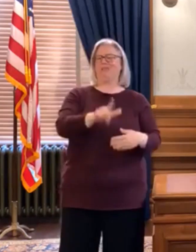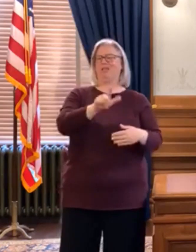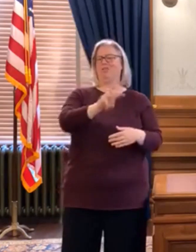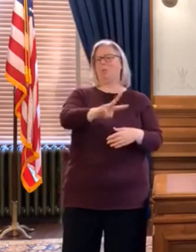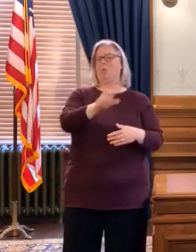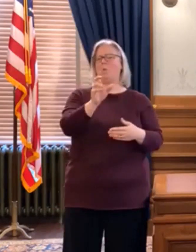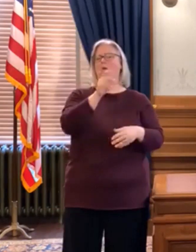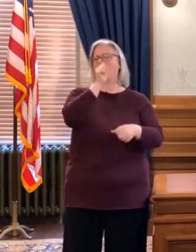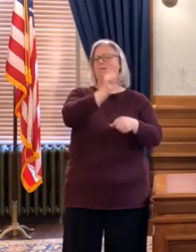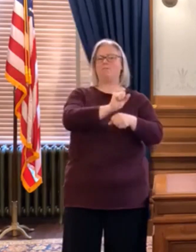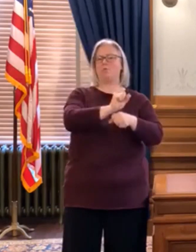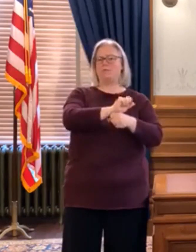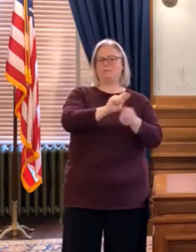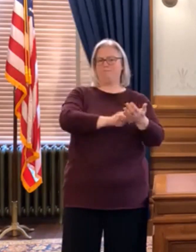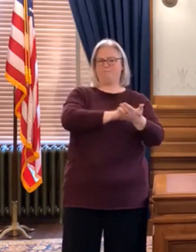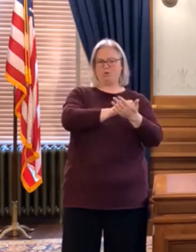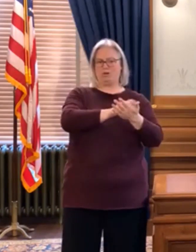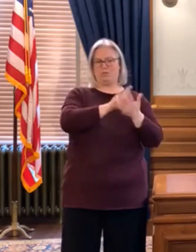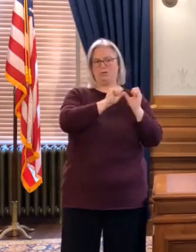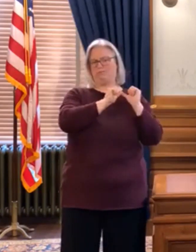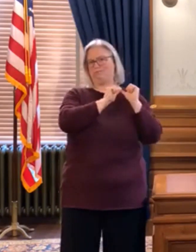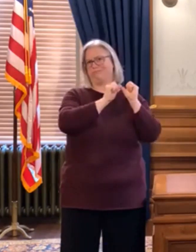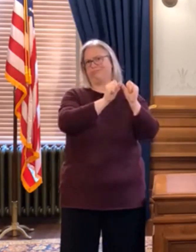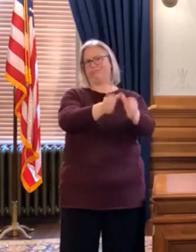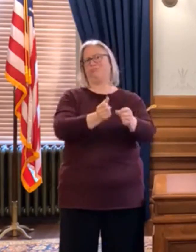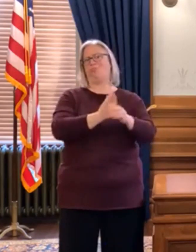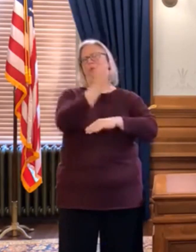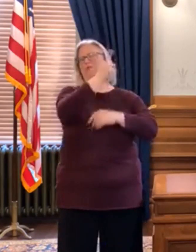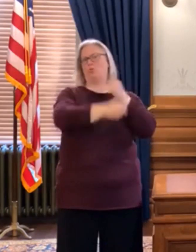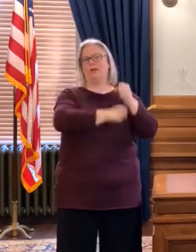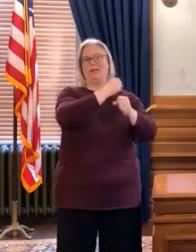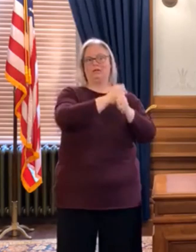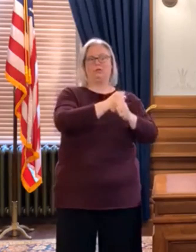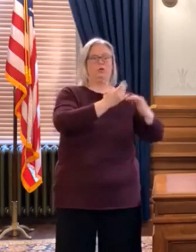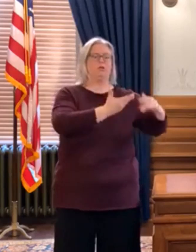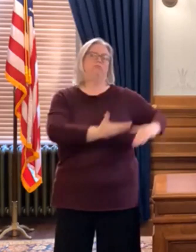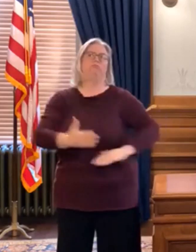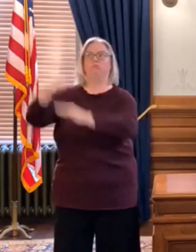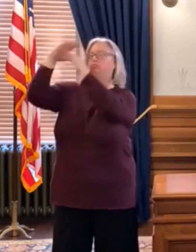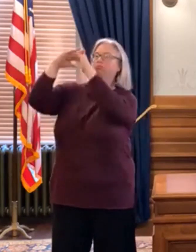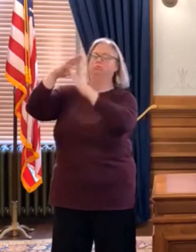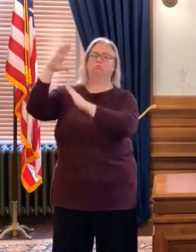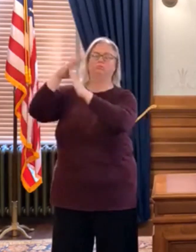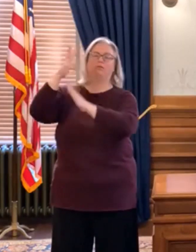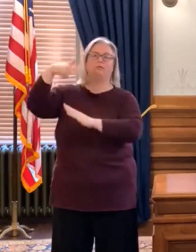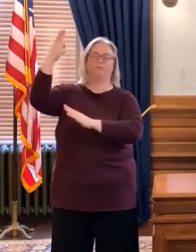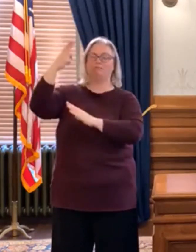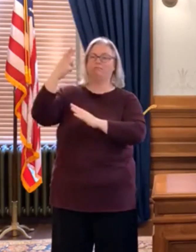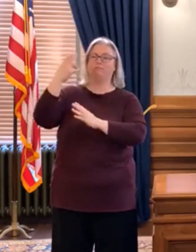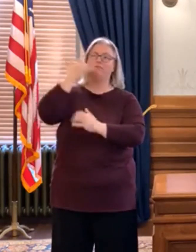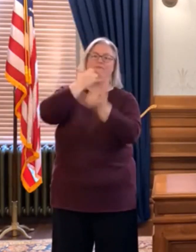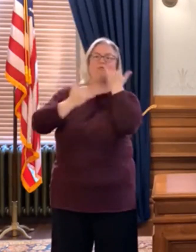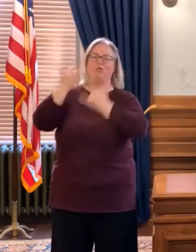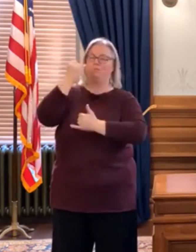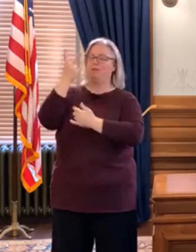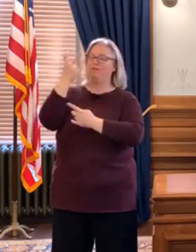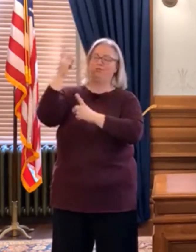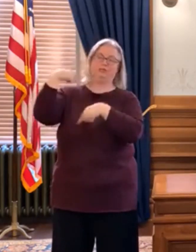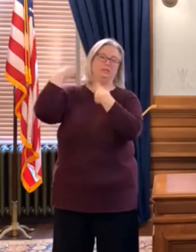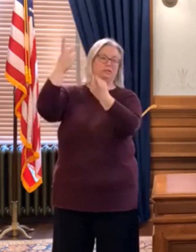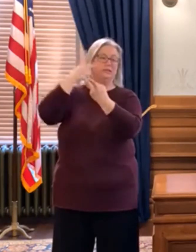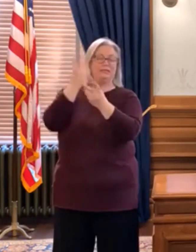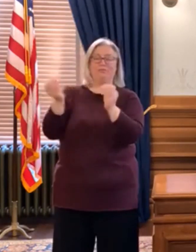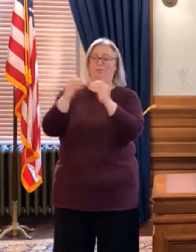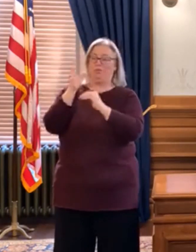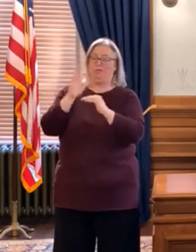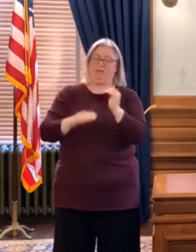unemployment period, which had lasted for well over a year, to the highest call volumes we have ever seen, higher